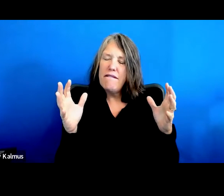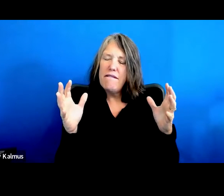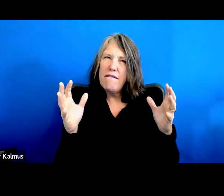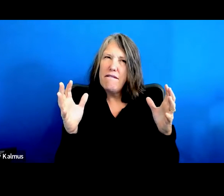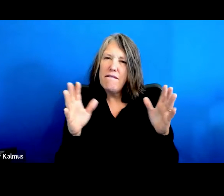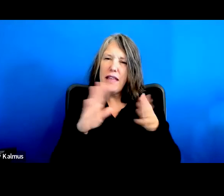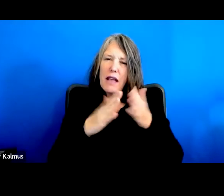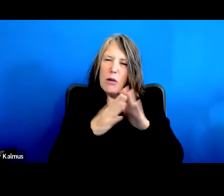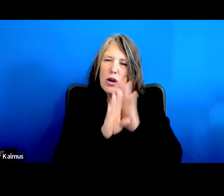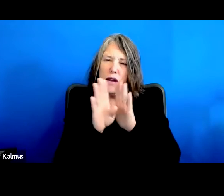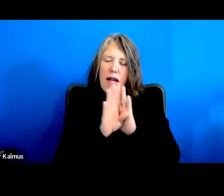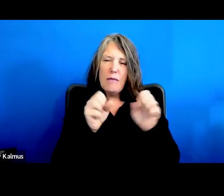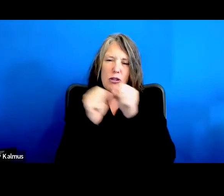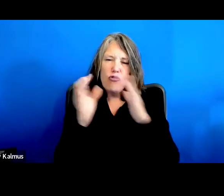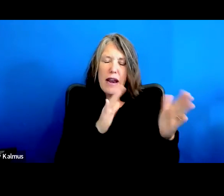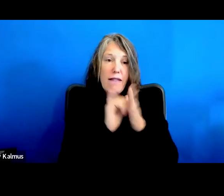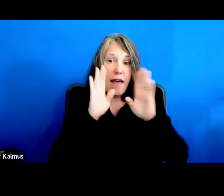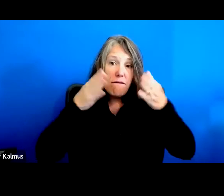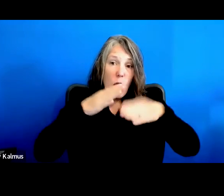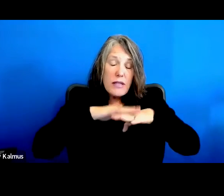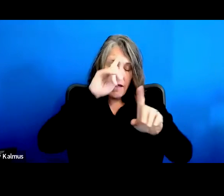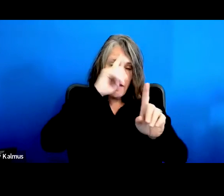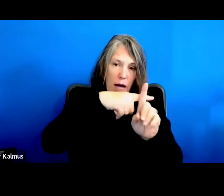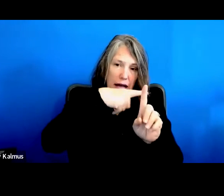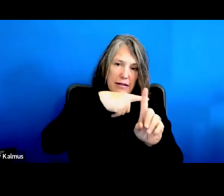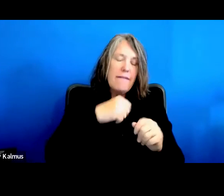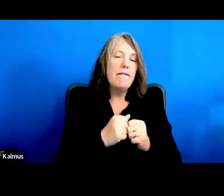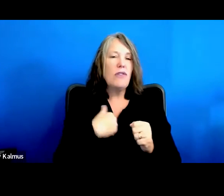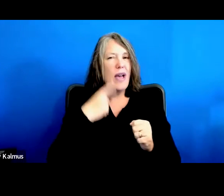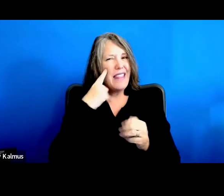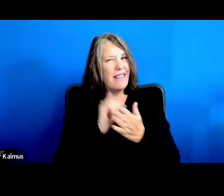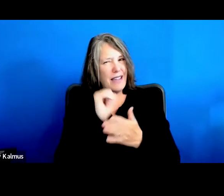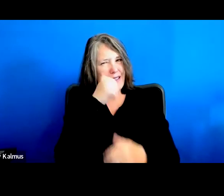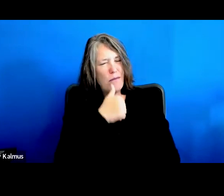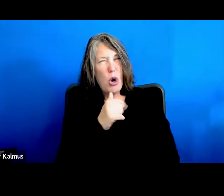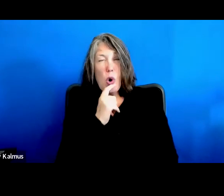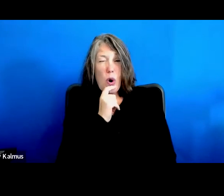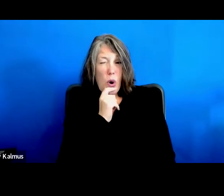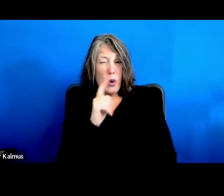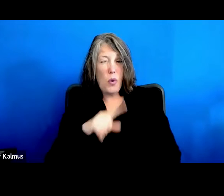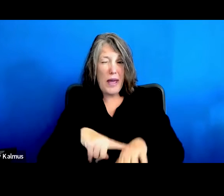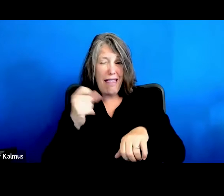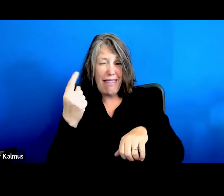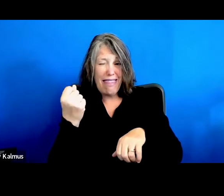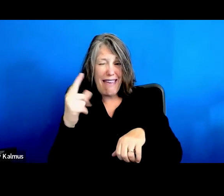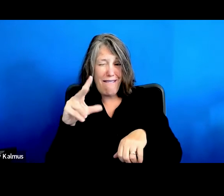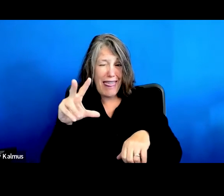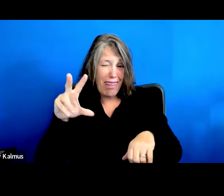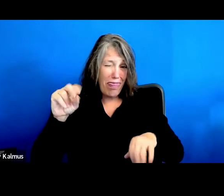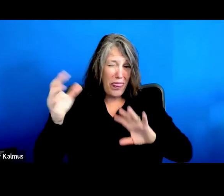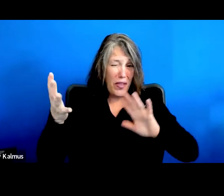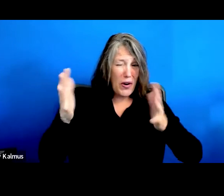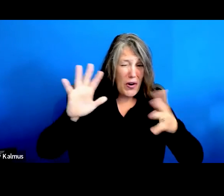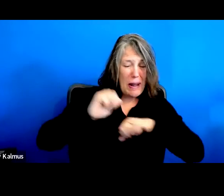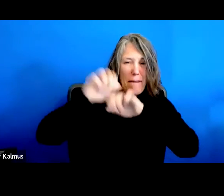community development strategies that focus on that positive approach. So I think that's tomorrow at 11:30